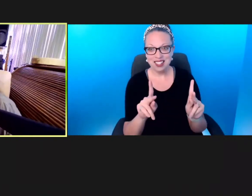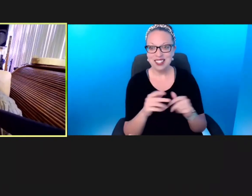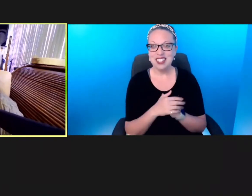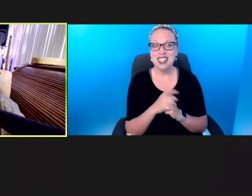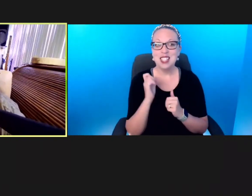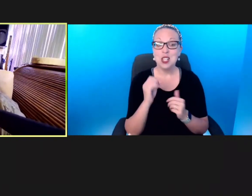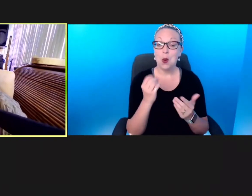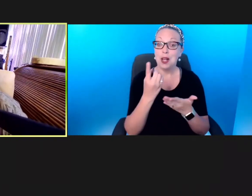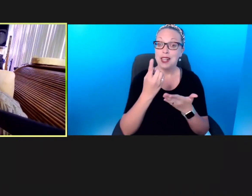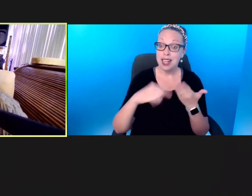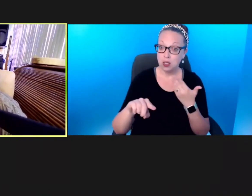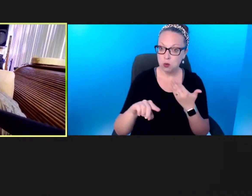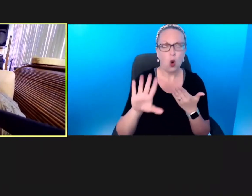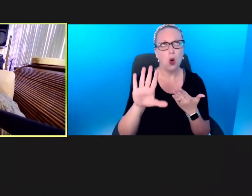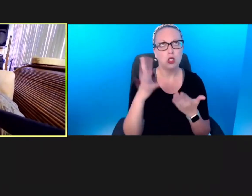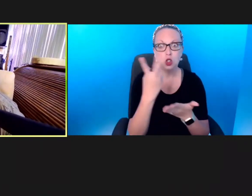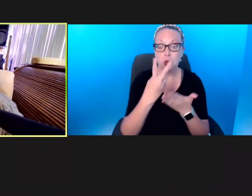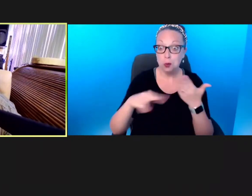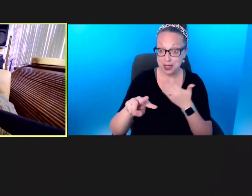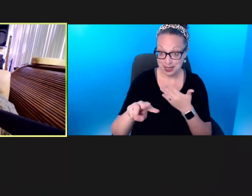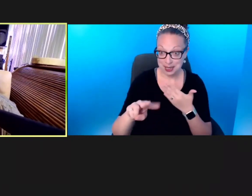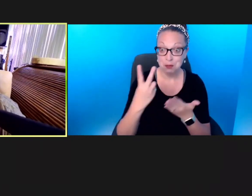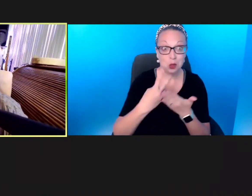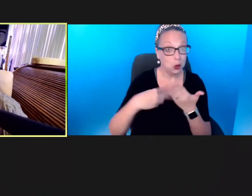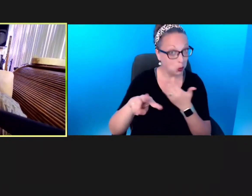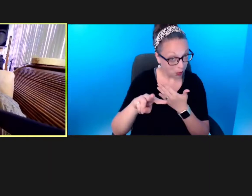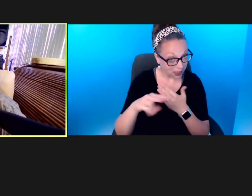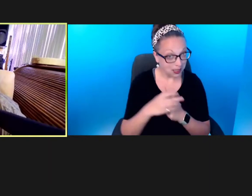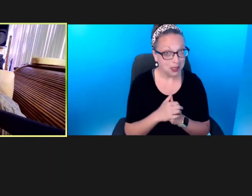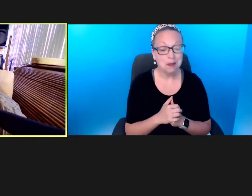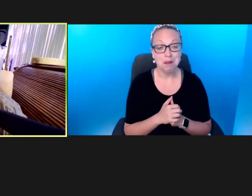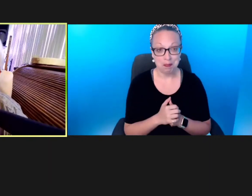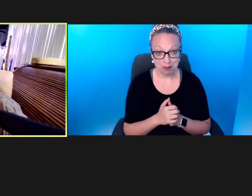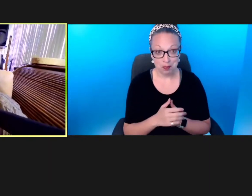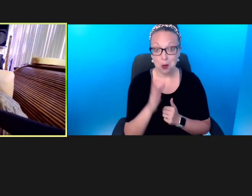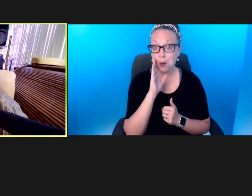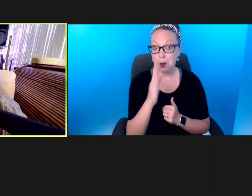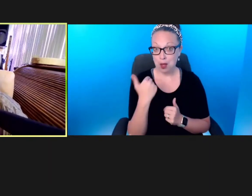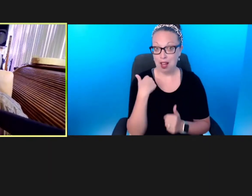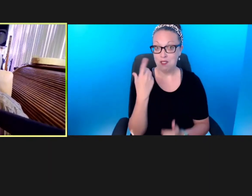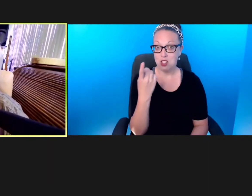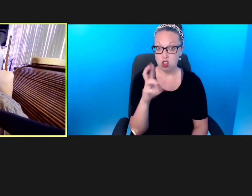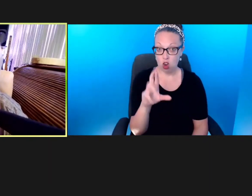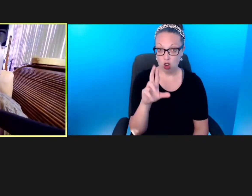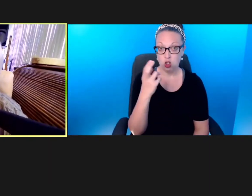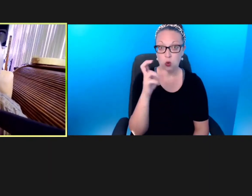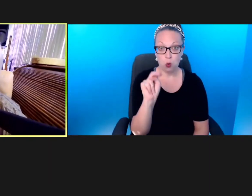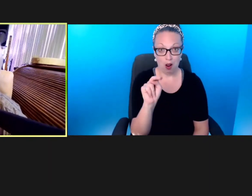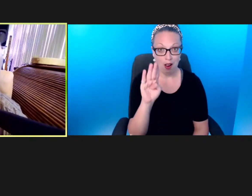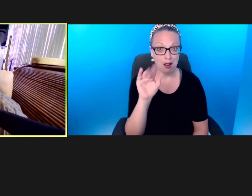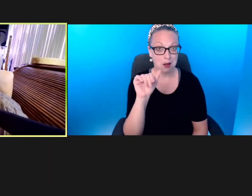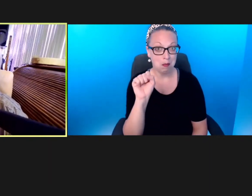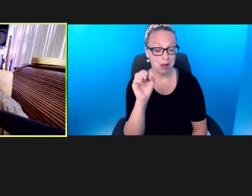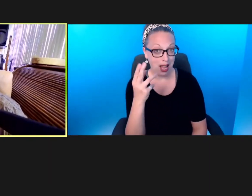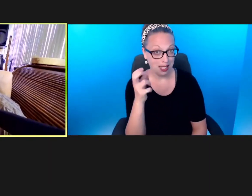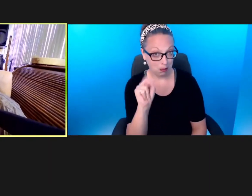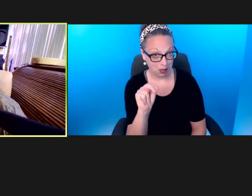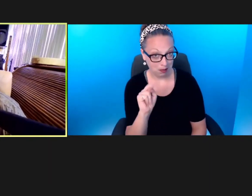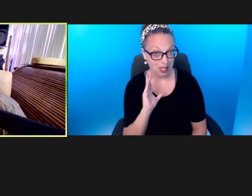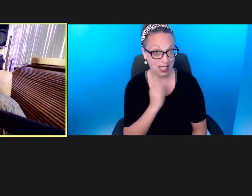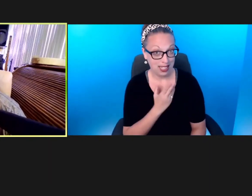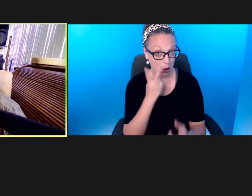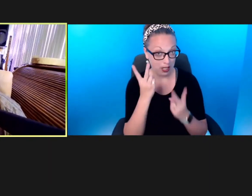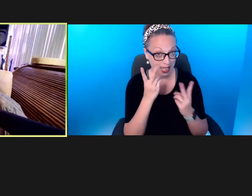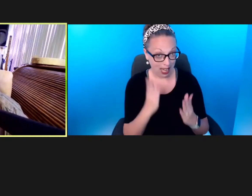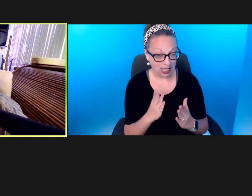next week, or in 2 weeks, 2 weeks, again, we're going to have Dr. Ron Bassman as our guest. Please,